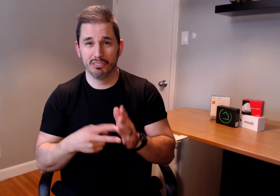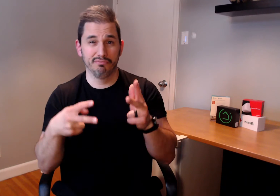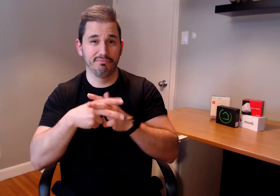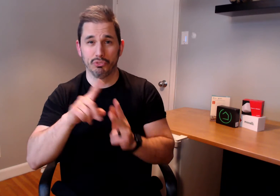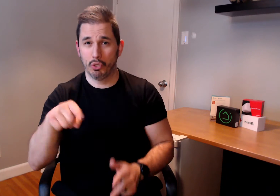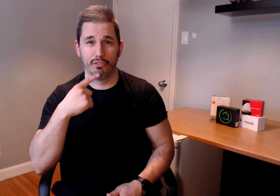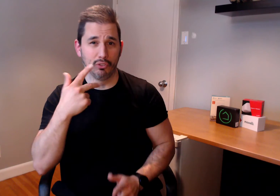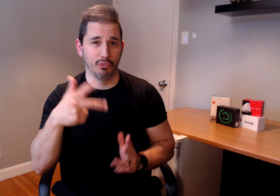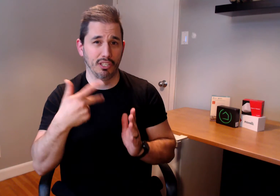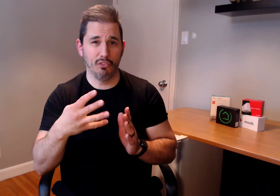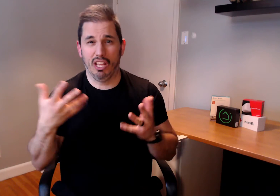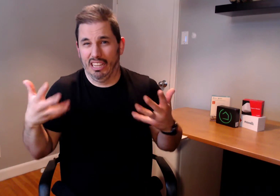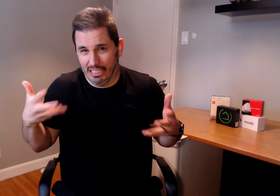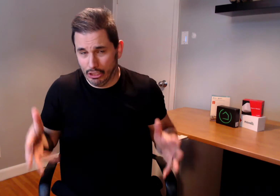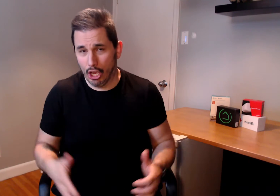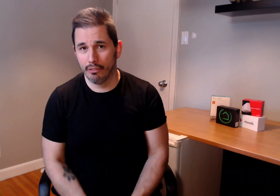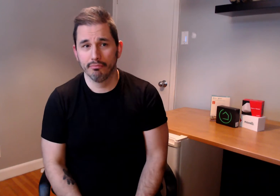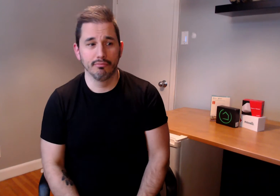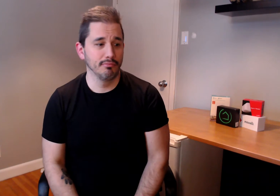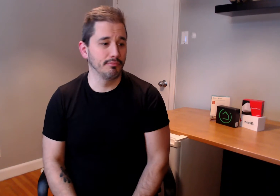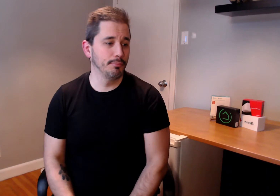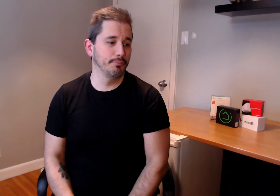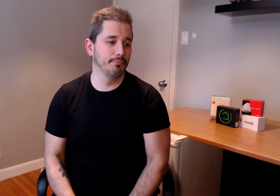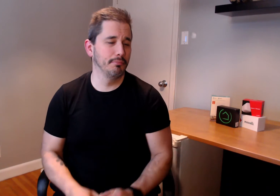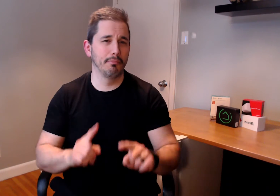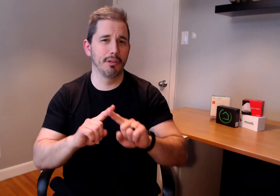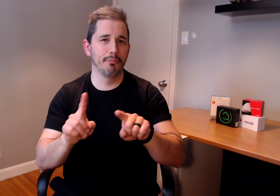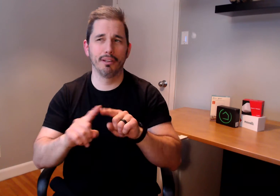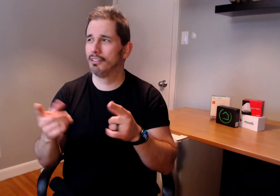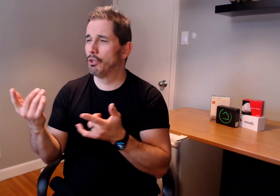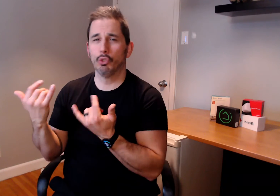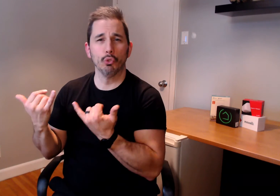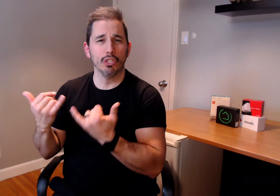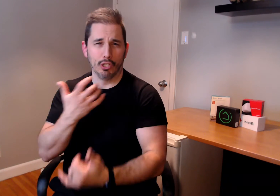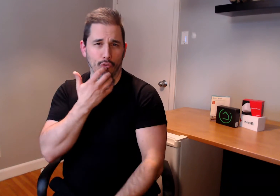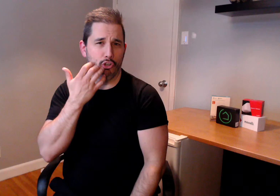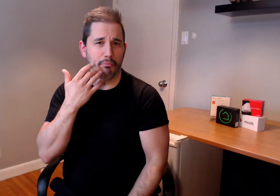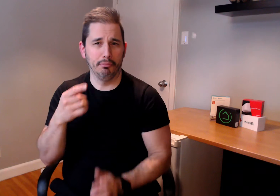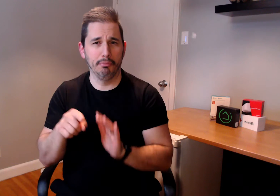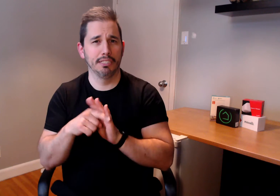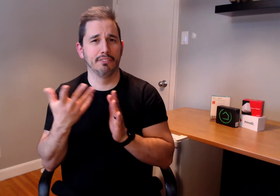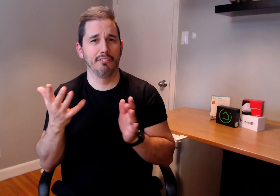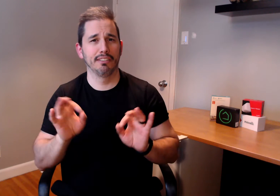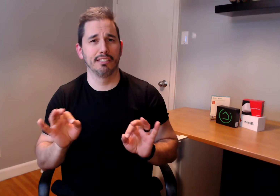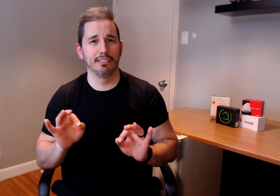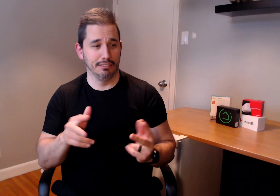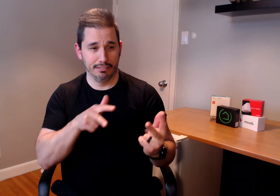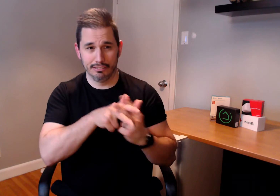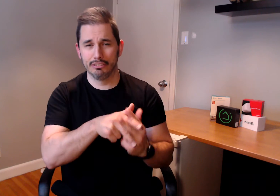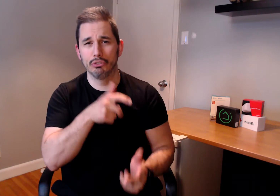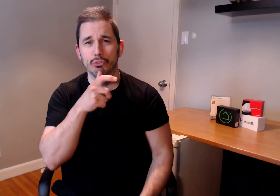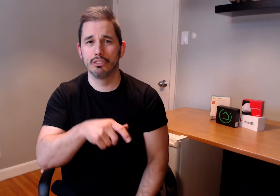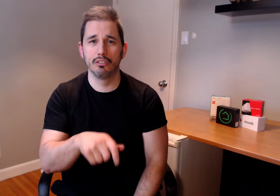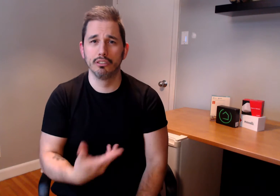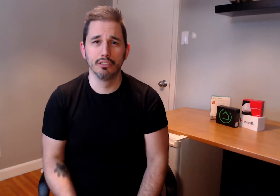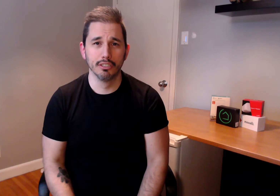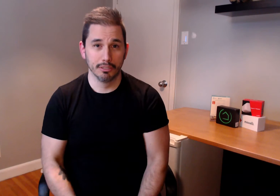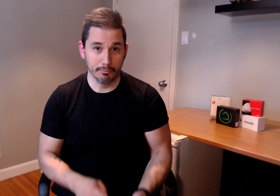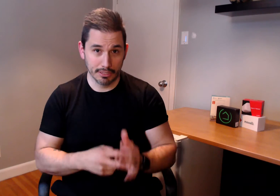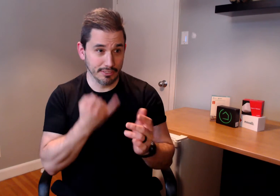the power will turn off to that plug later in the morning when you go to work. But maybe if it's a warmer day, like minus 5